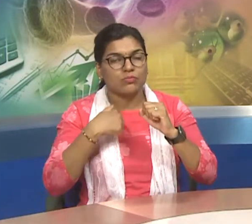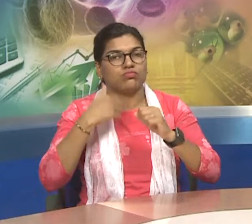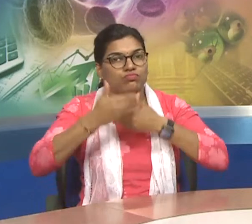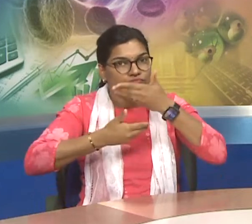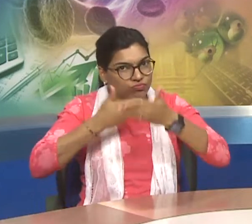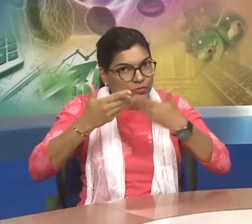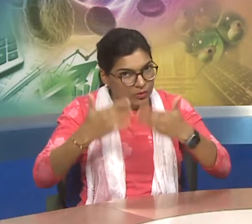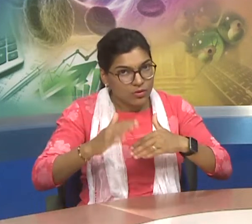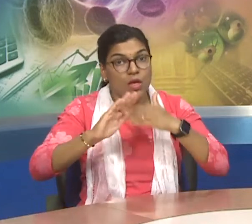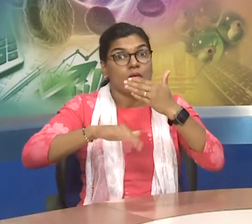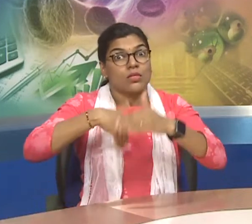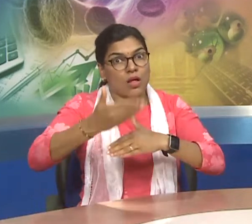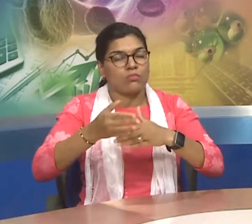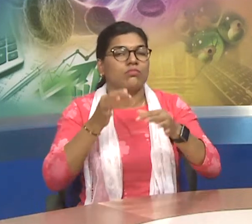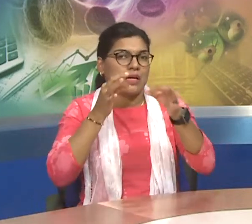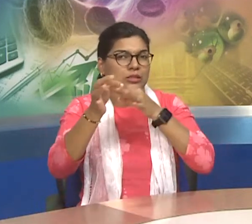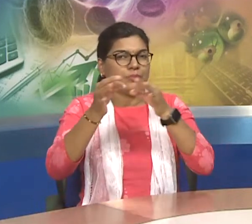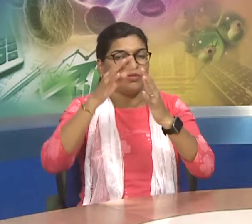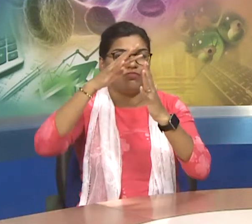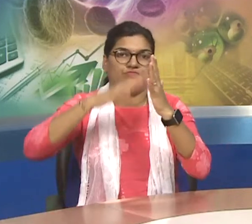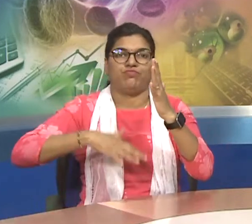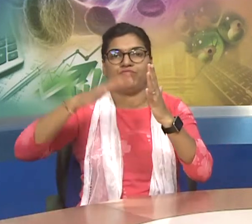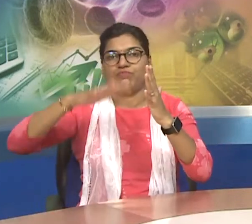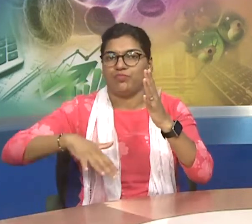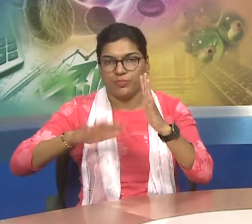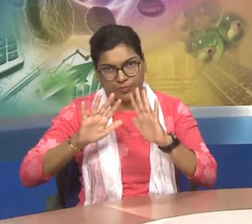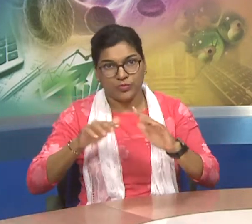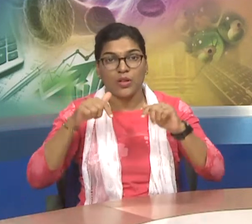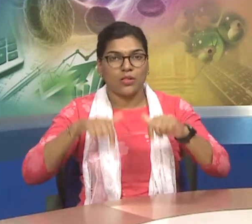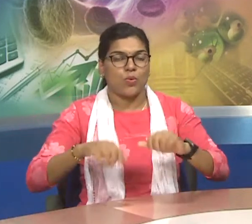All these words are from this same lesson.